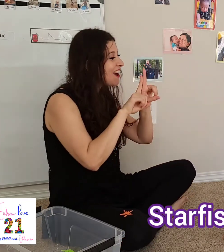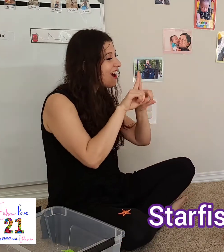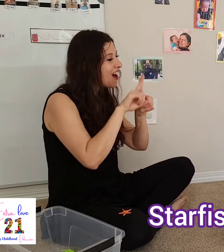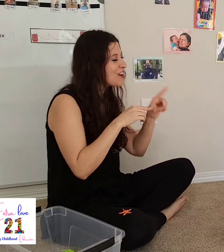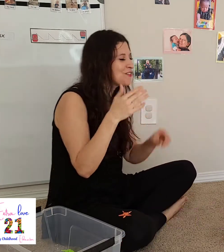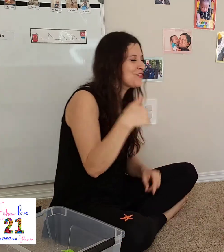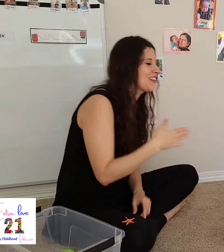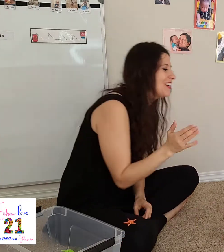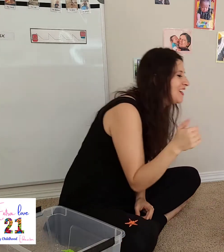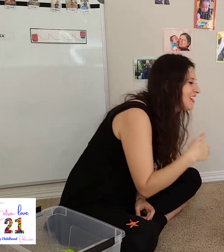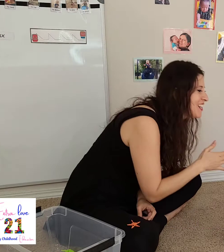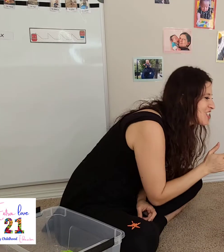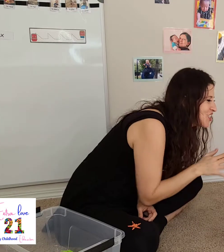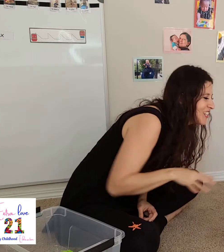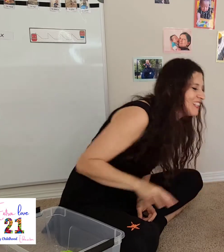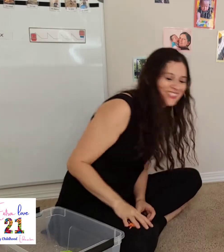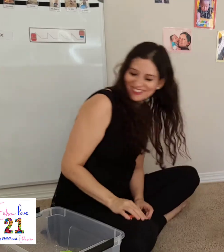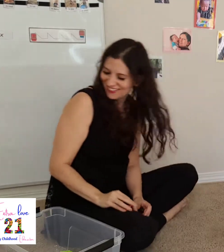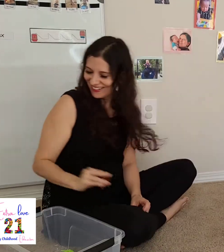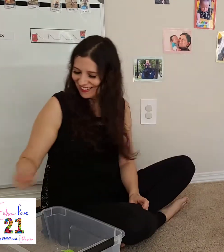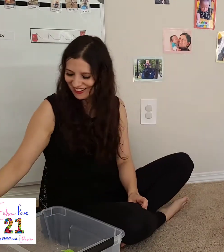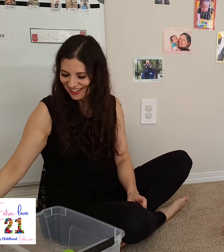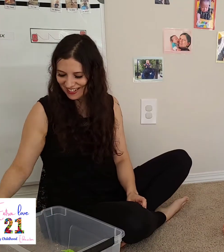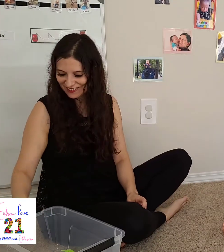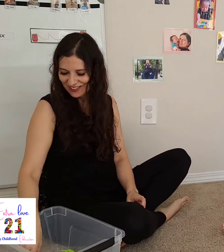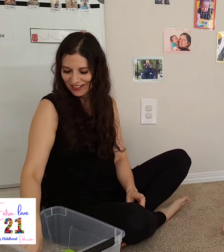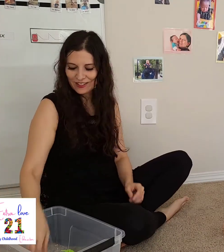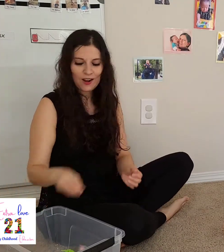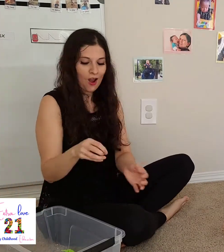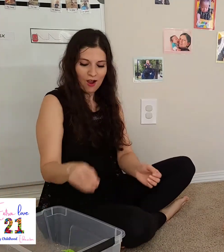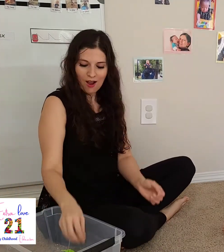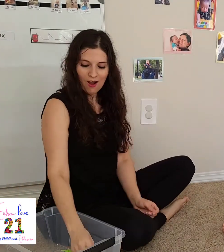Duck. more fish. What